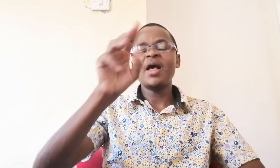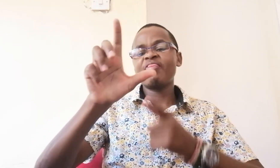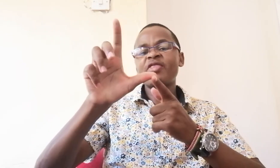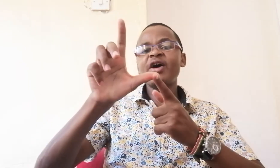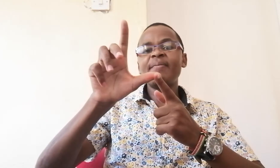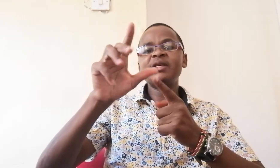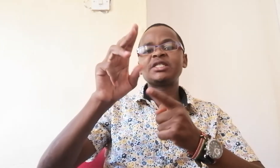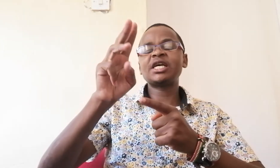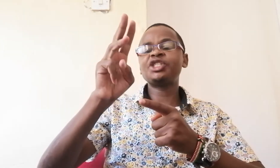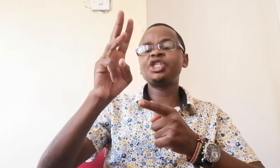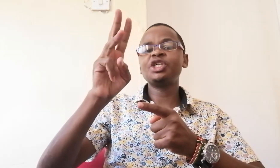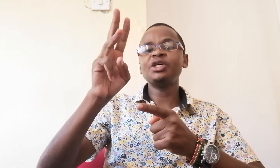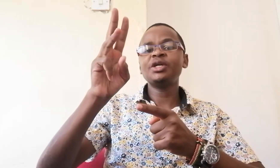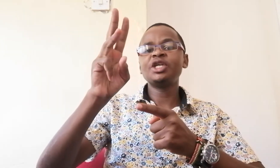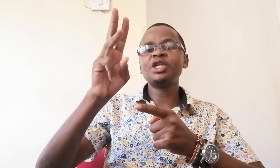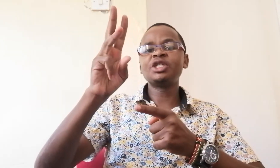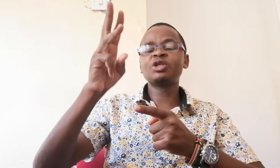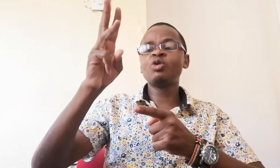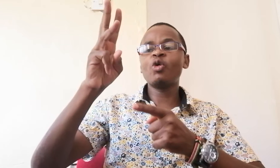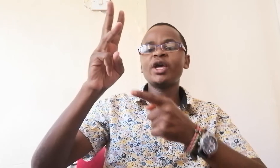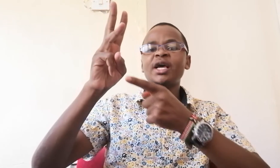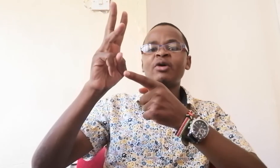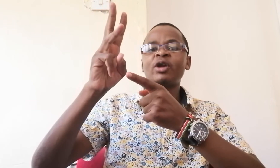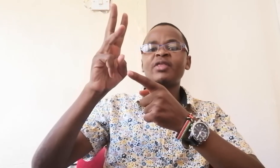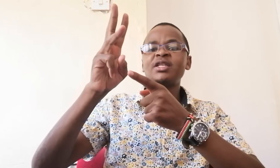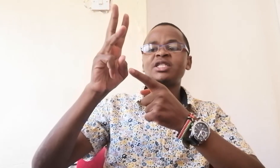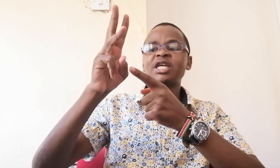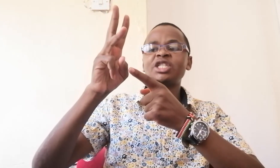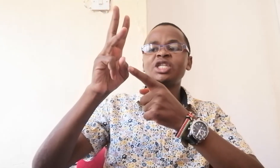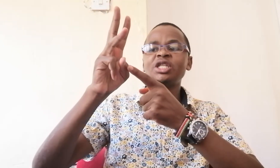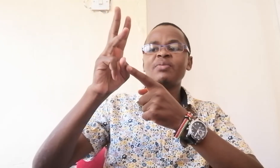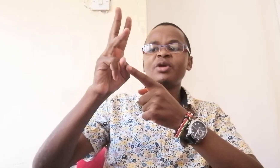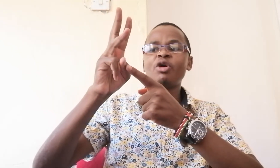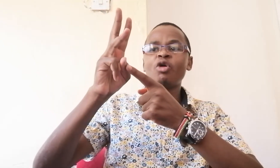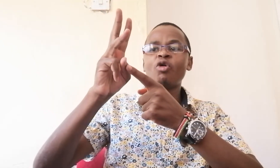The verb is touching, it's going, or rather it's touching the middle of